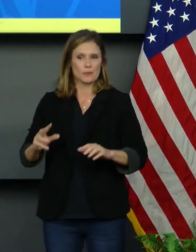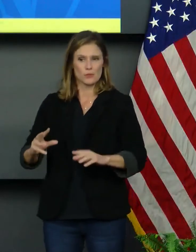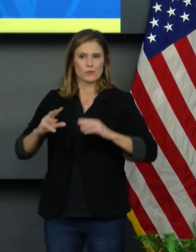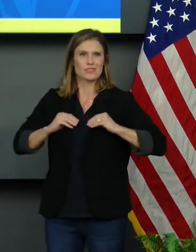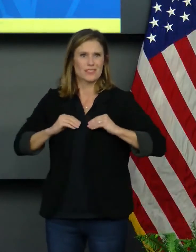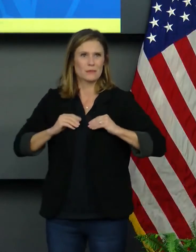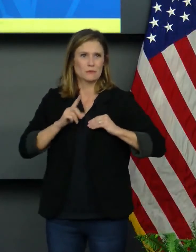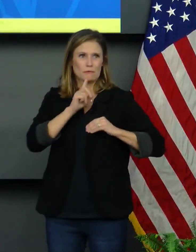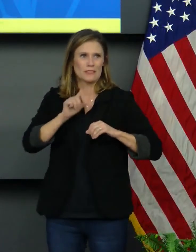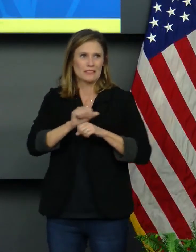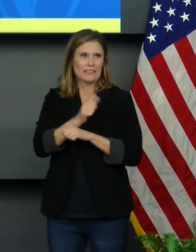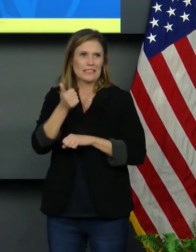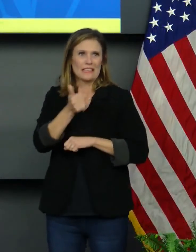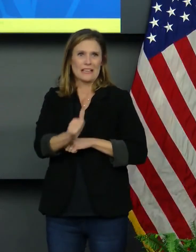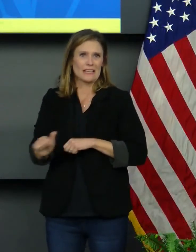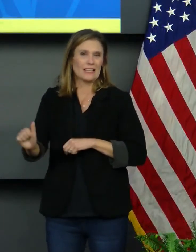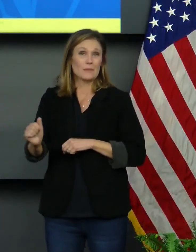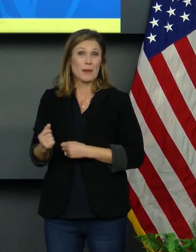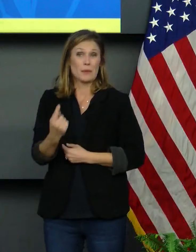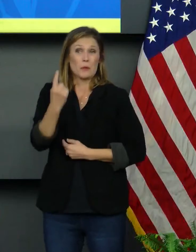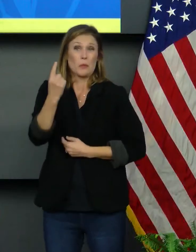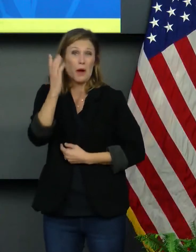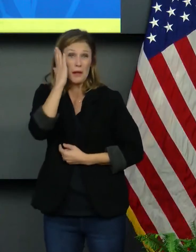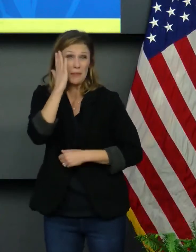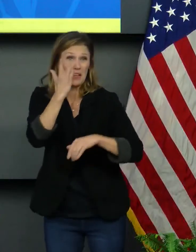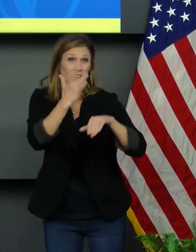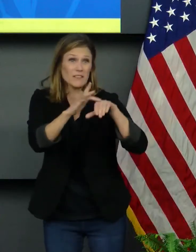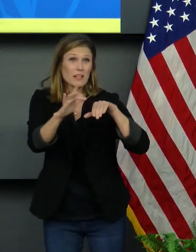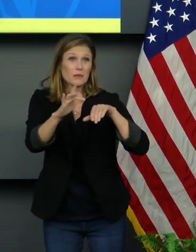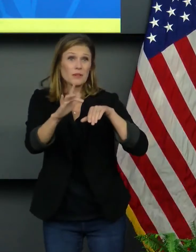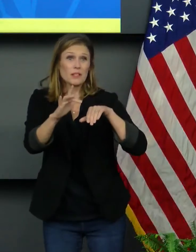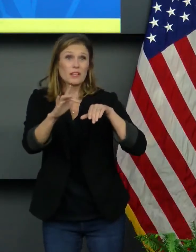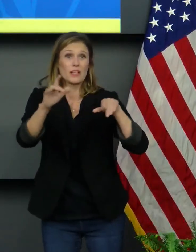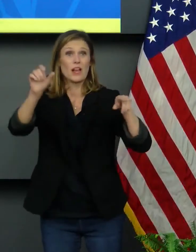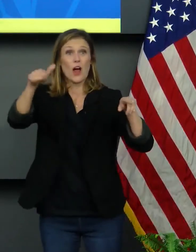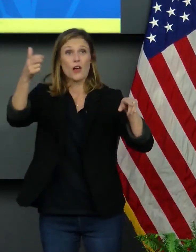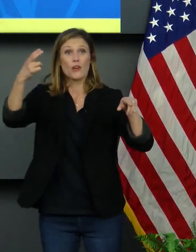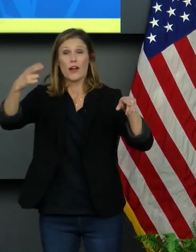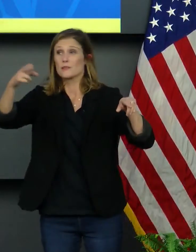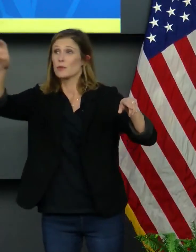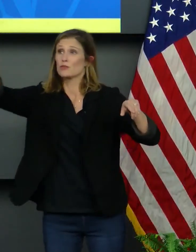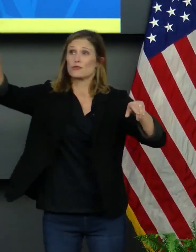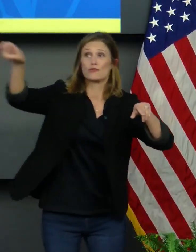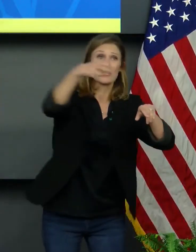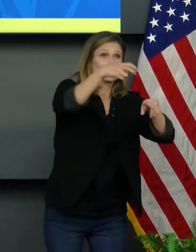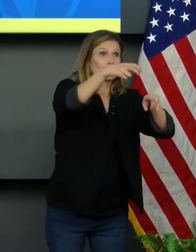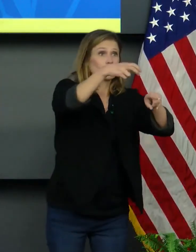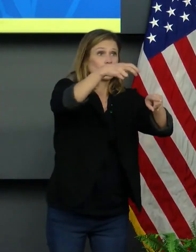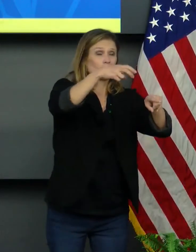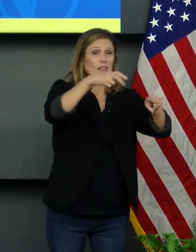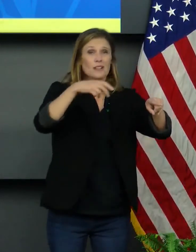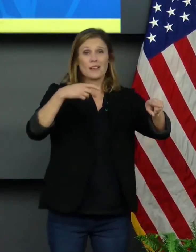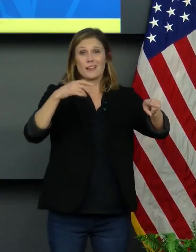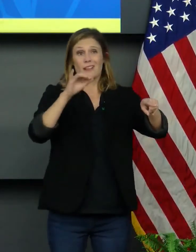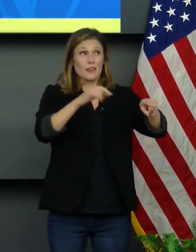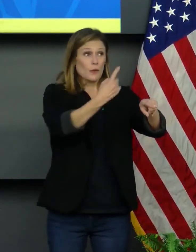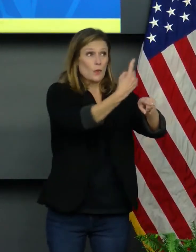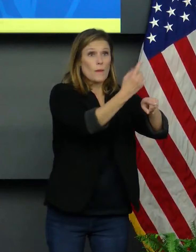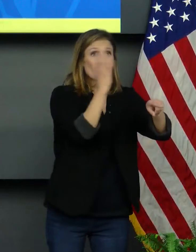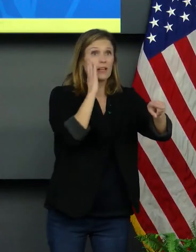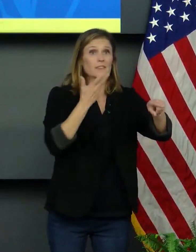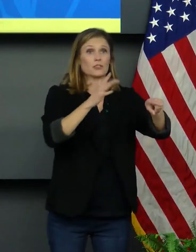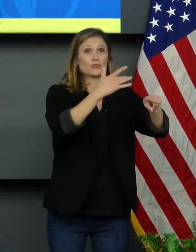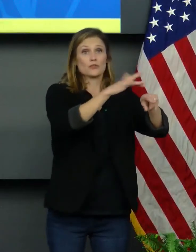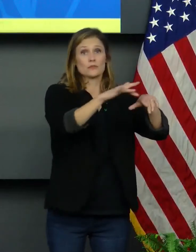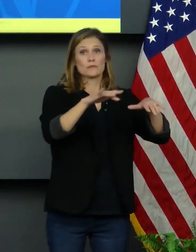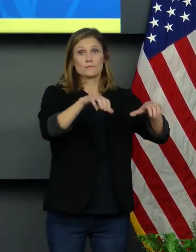accept hardly any of those. We might get one bed open, and then we take a transfer in, and that's it. And that might go on for 12 hours, and then nothing, we